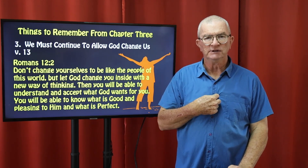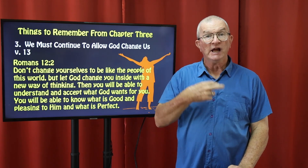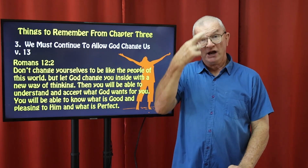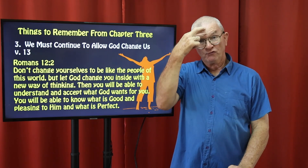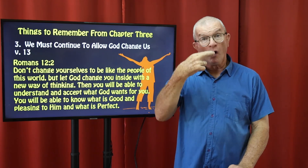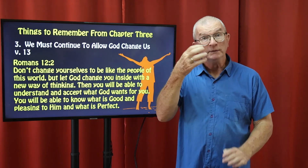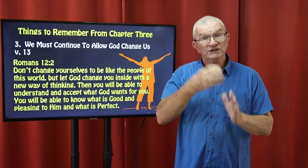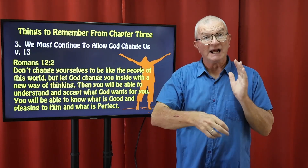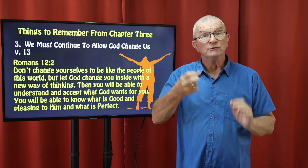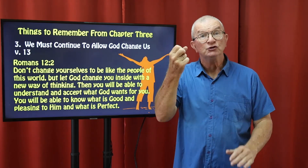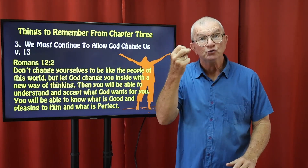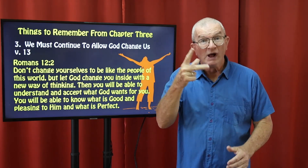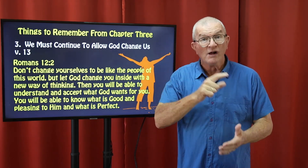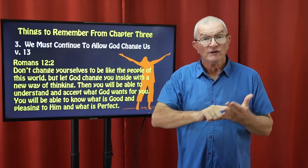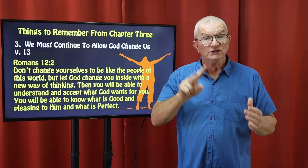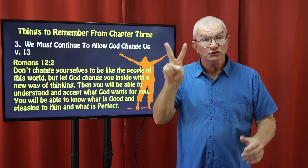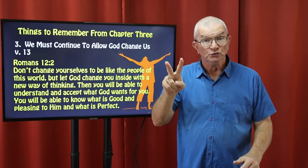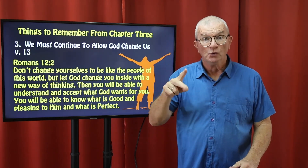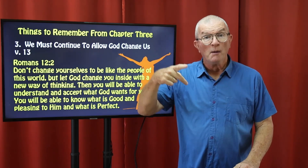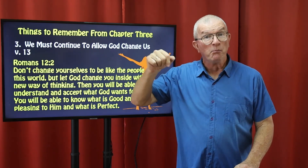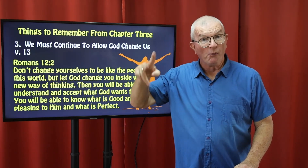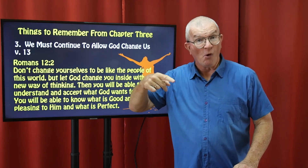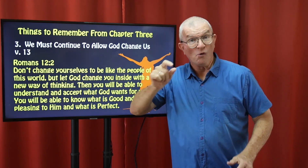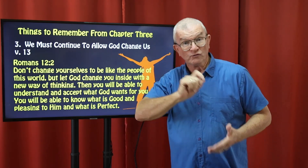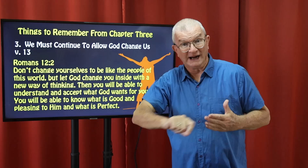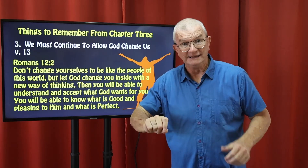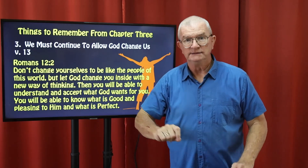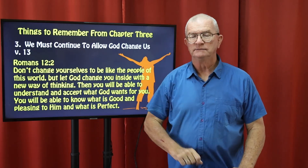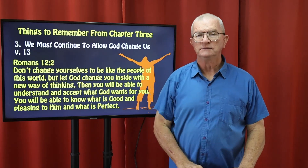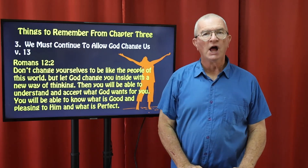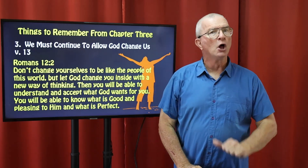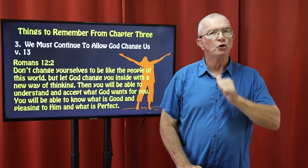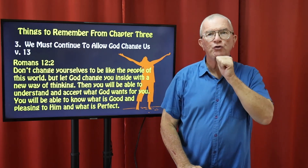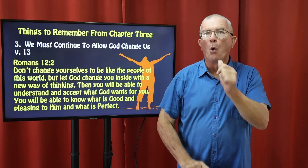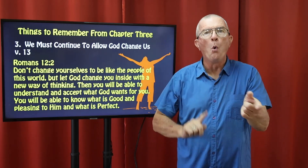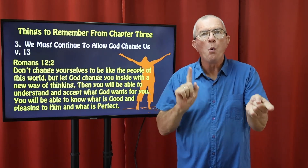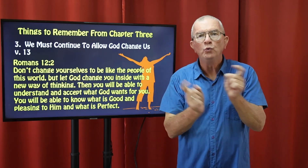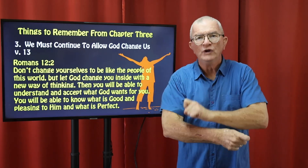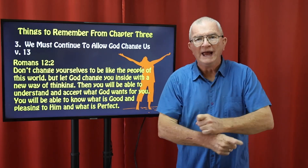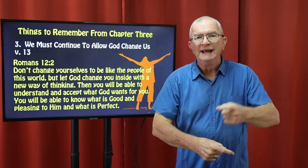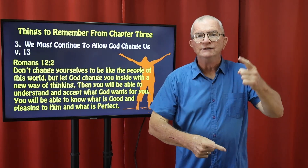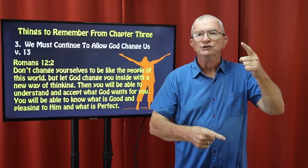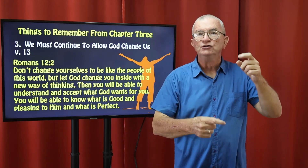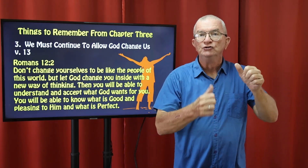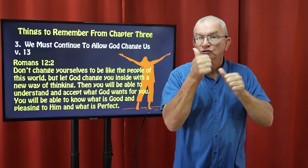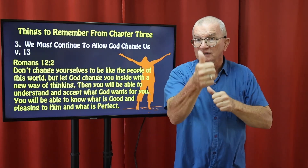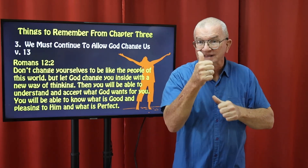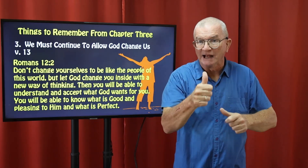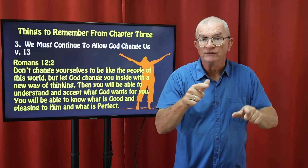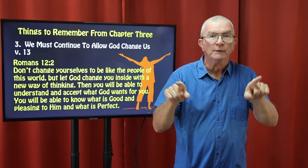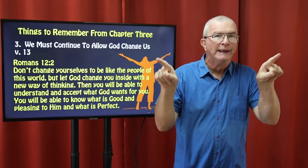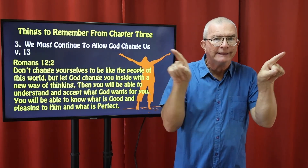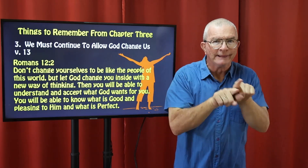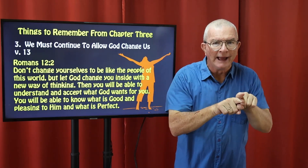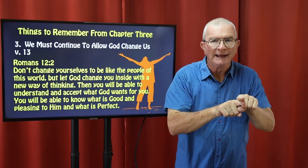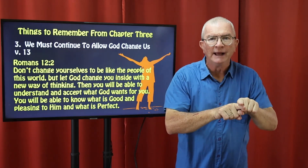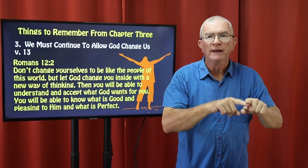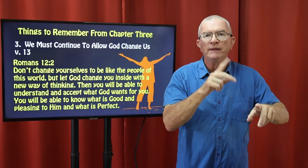Change us. Romans chapter 12 and verse 2 says, Paul writes, don't change yourselves to be like the people